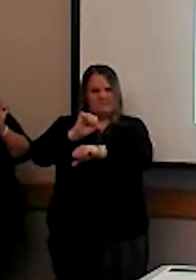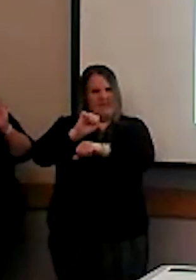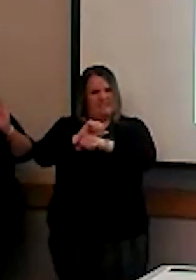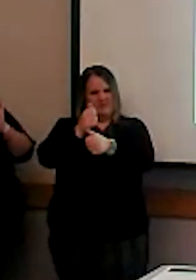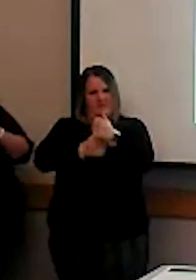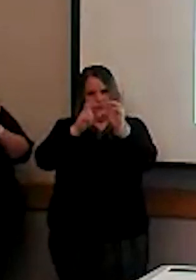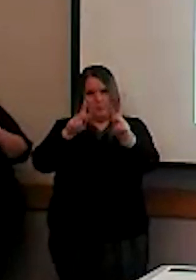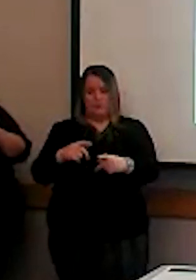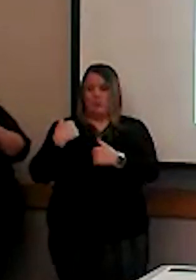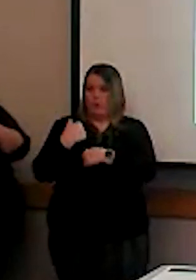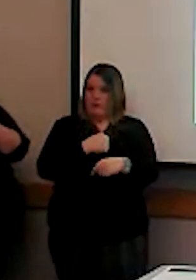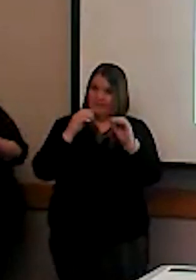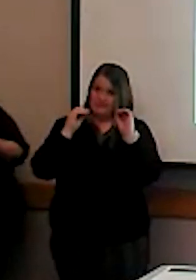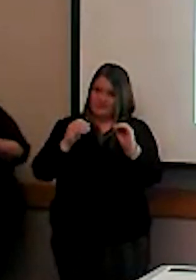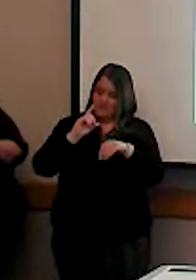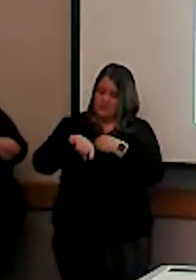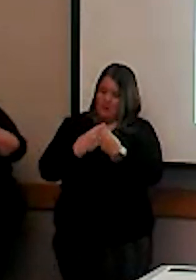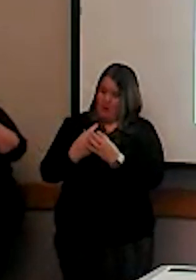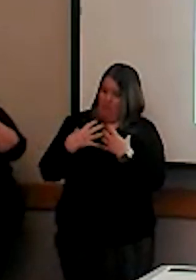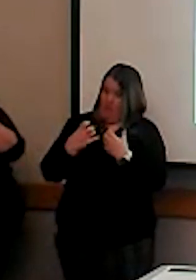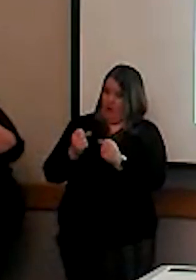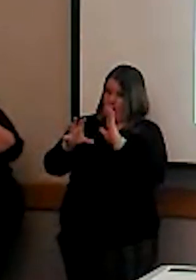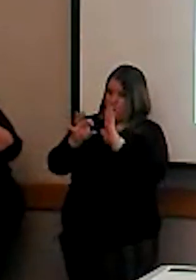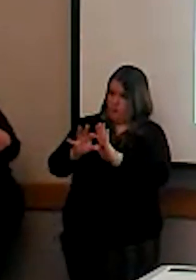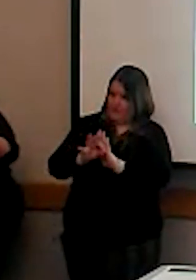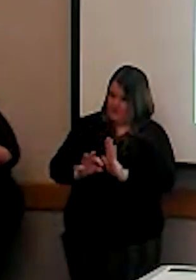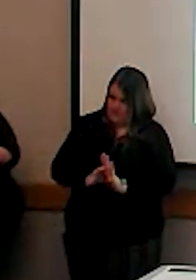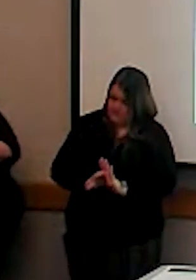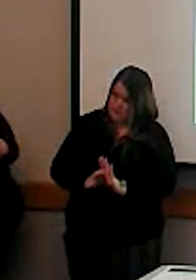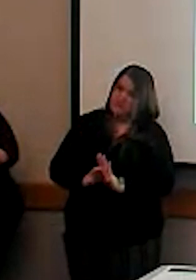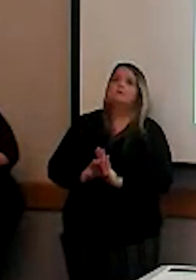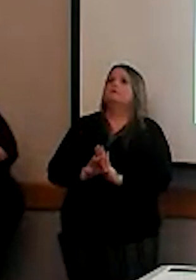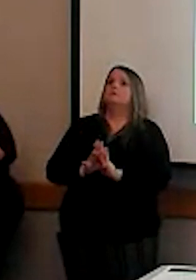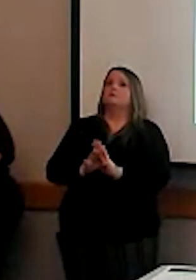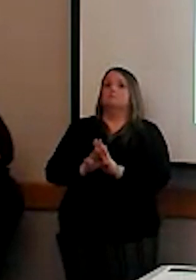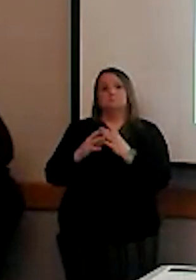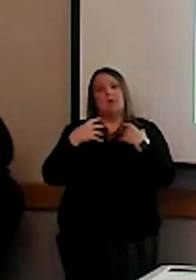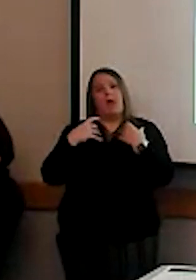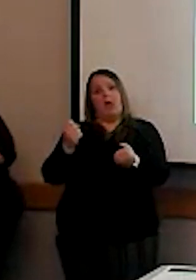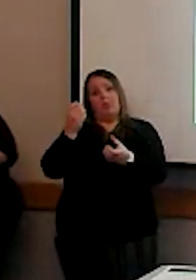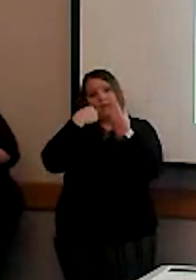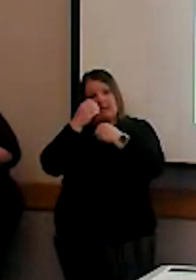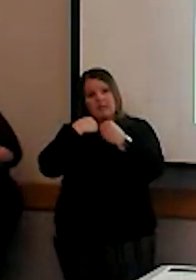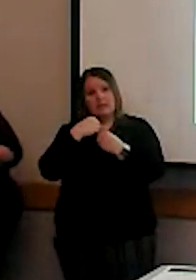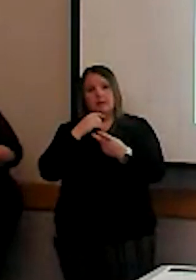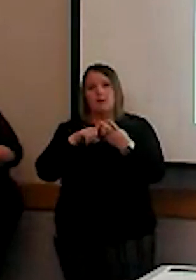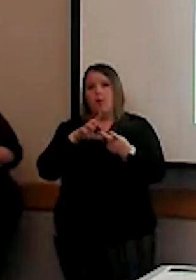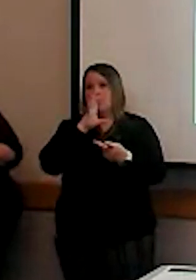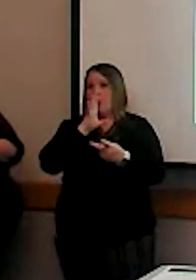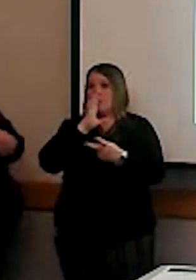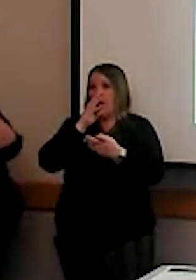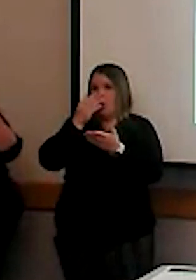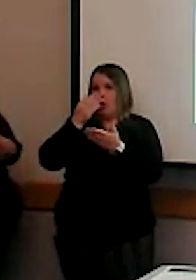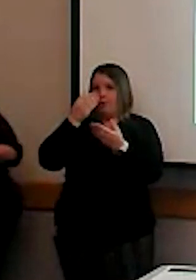We teach people about healthy choices and healthy eating. We talk about the grocery